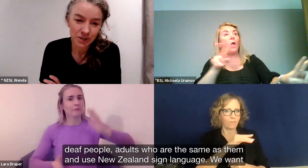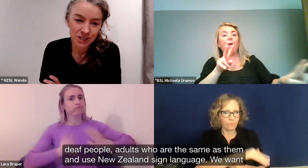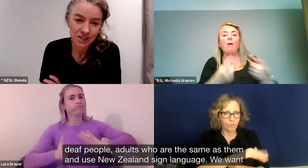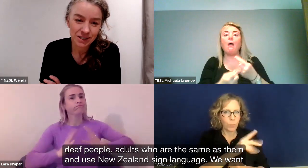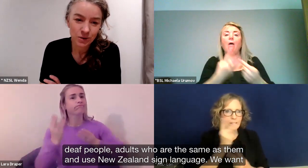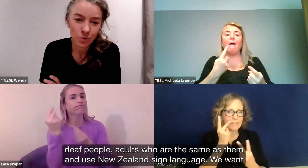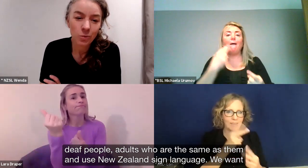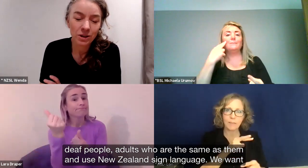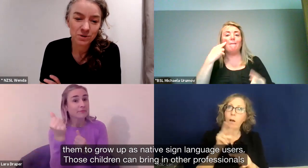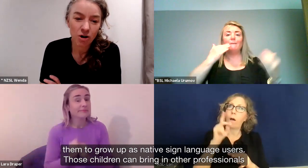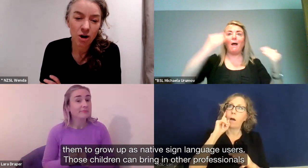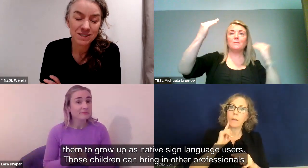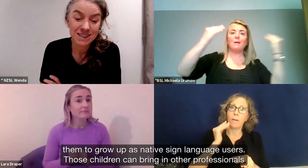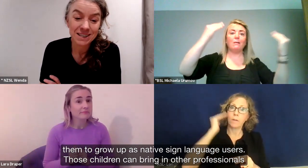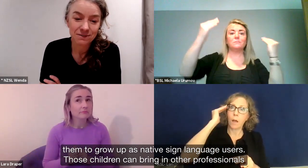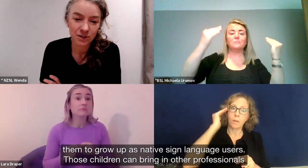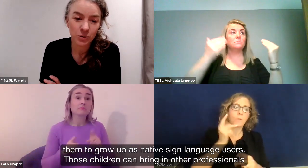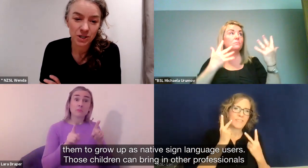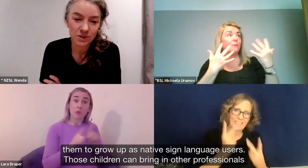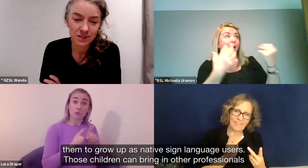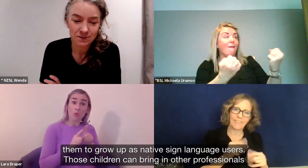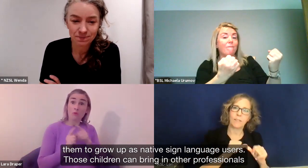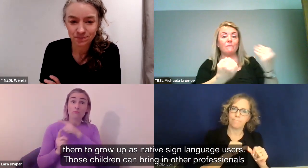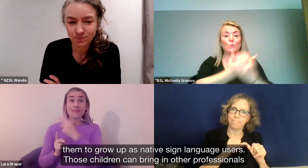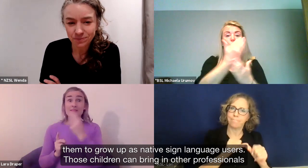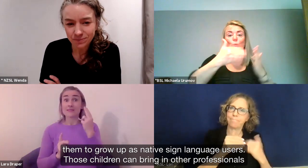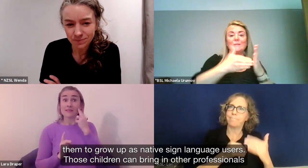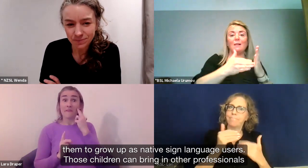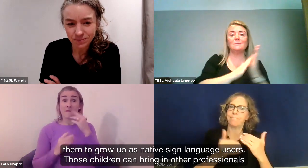sign language. We want them to grow up as native fluent users.